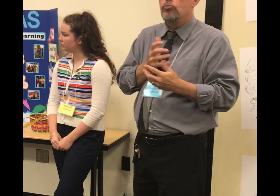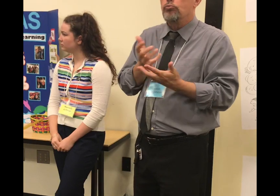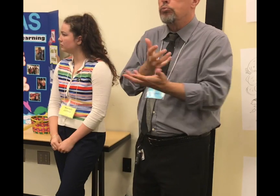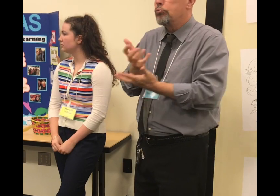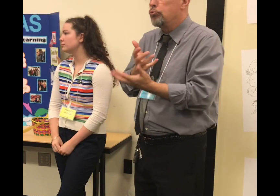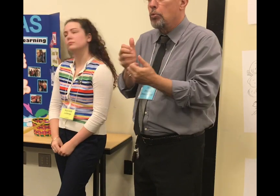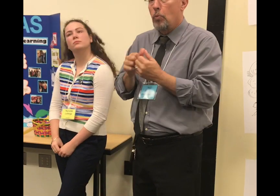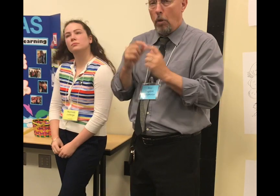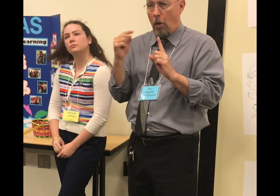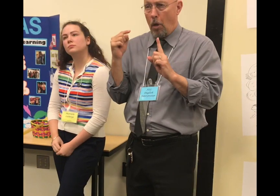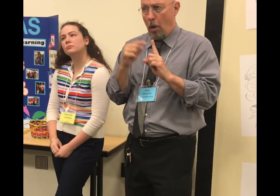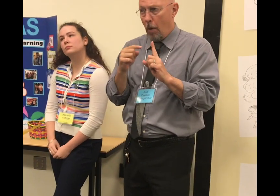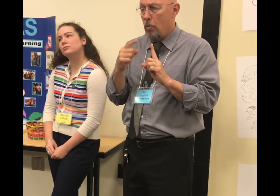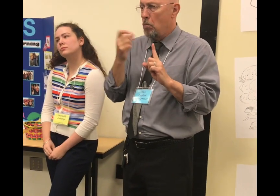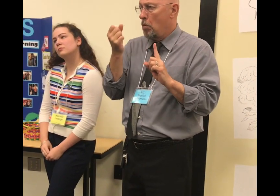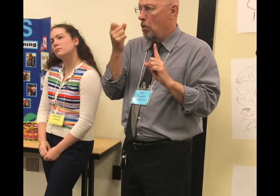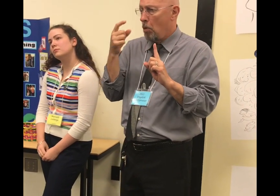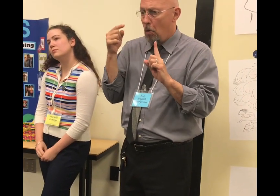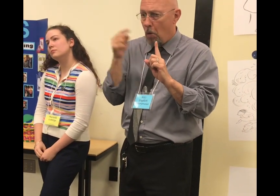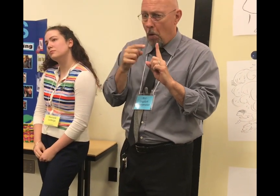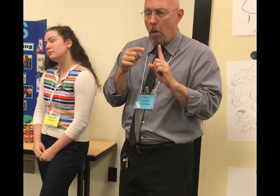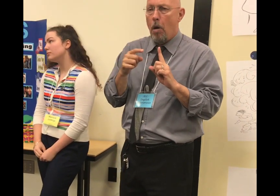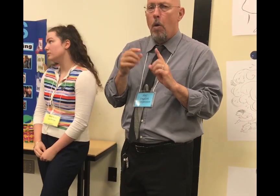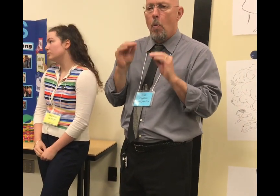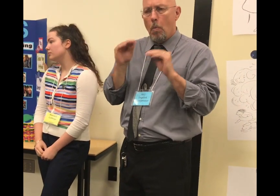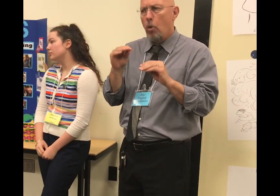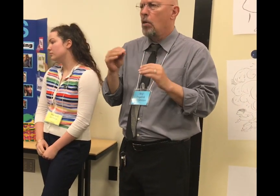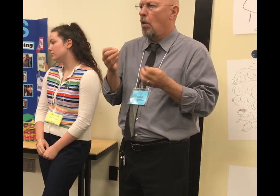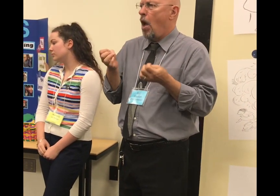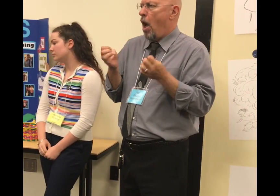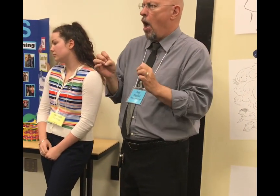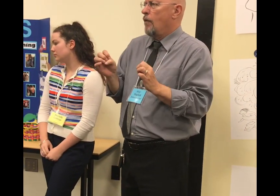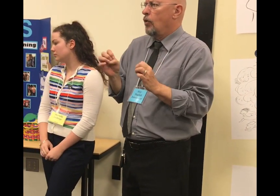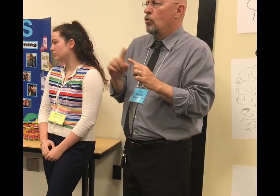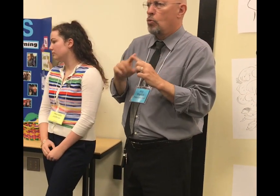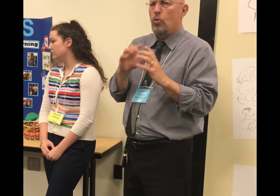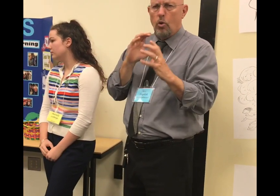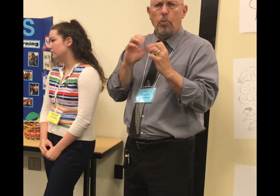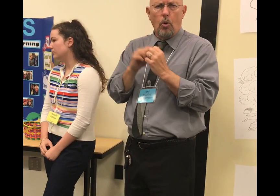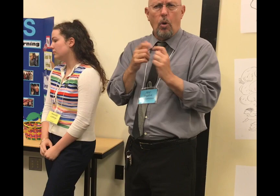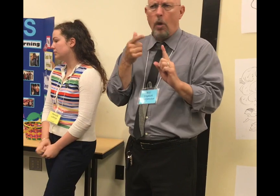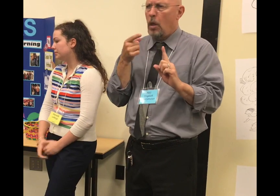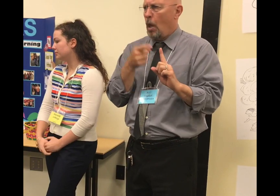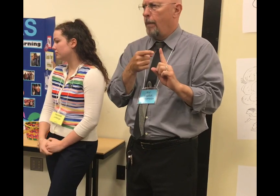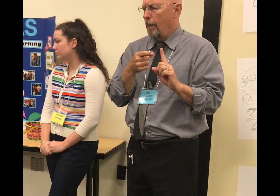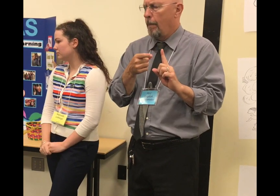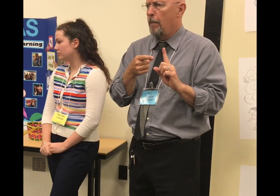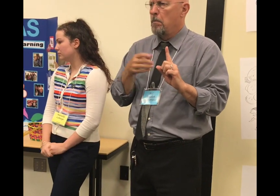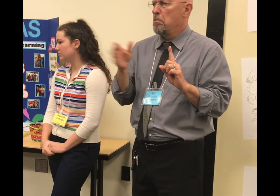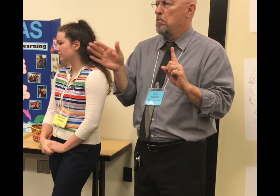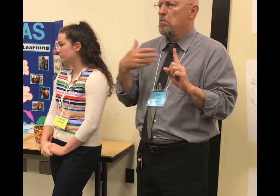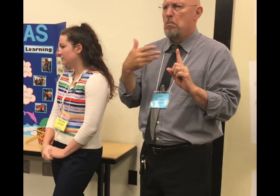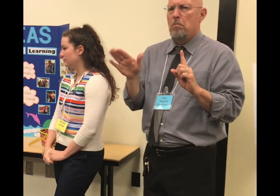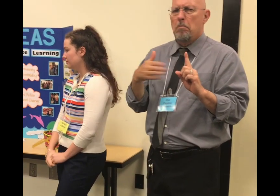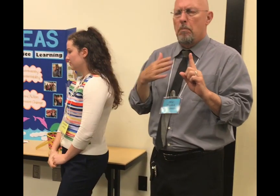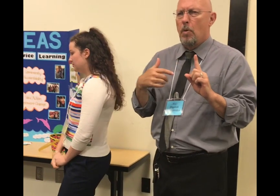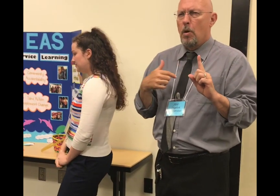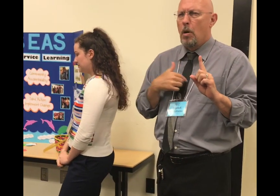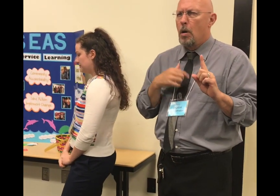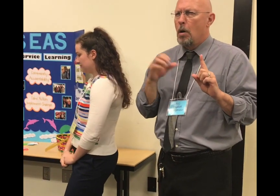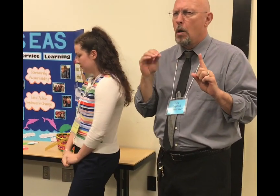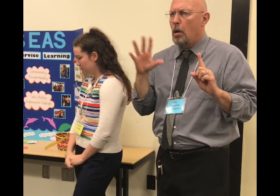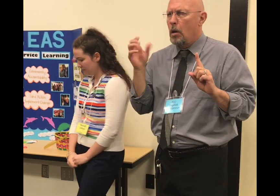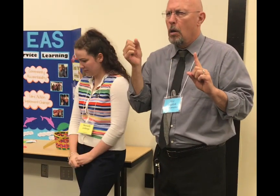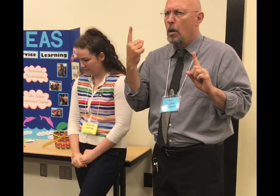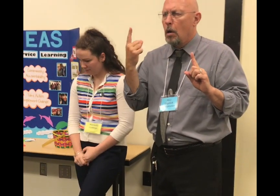this client, understanding and putting the effort forth to communicate with them. No matter if we understood